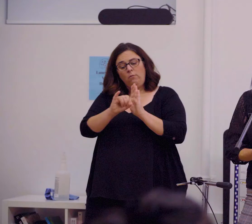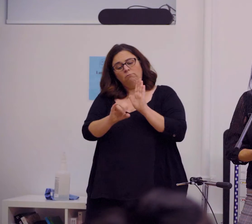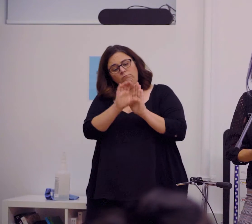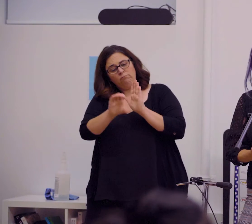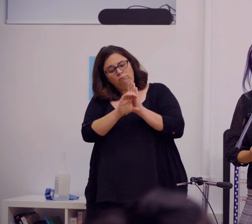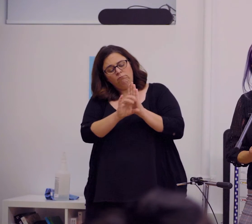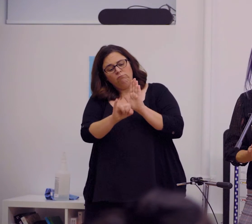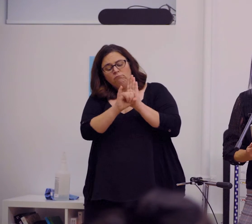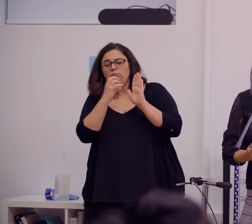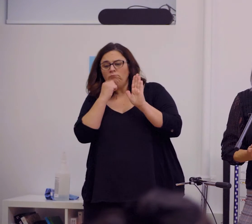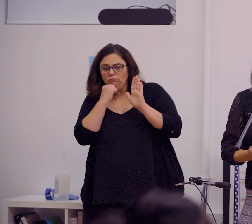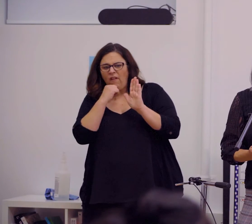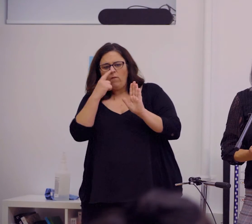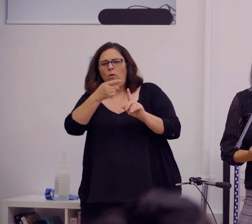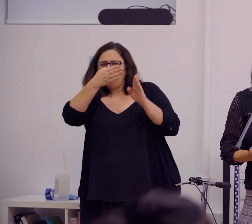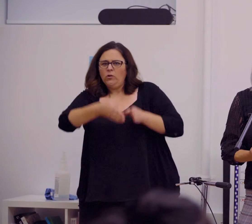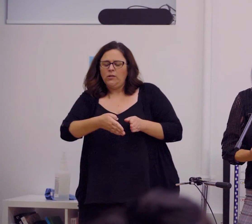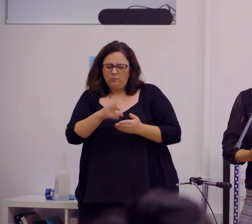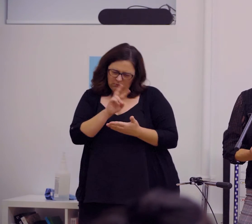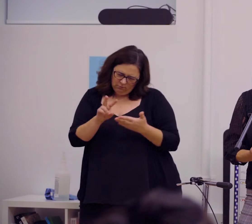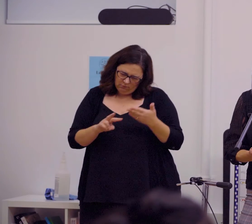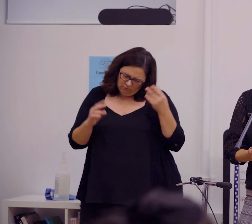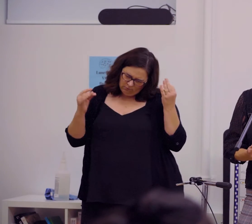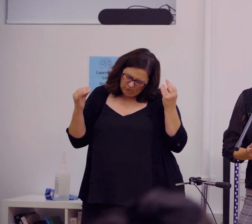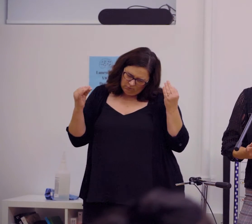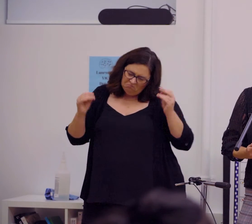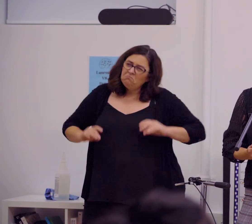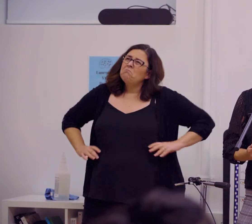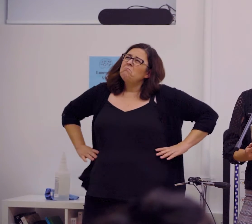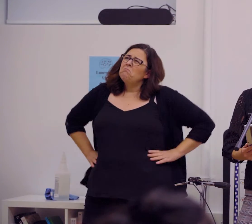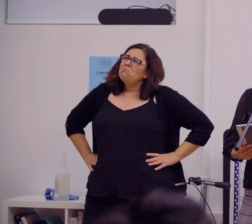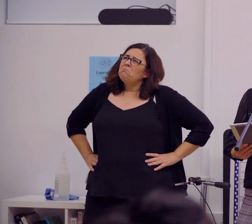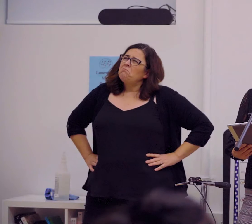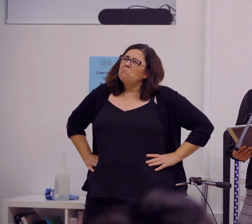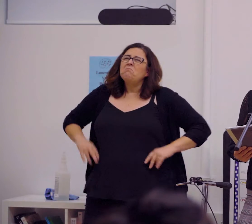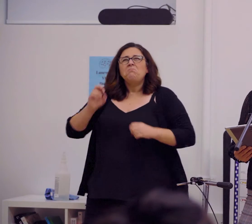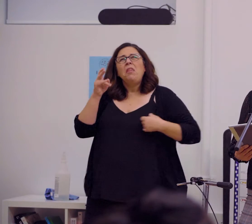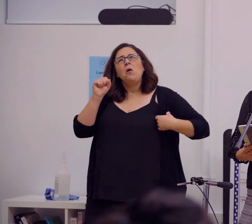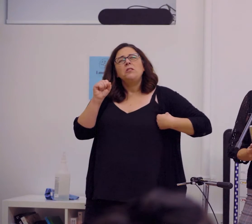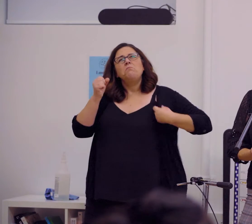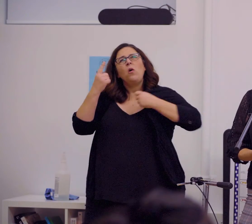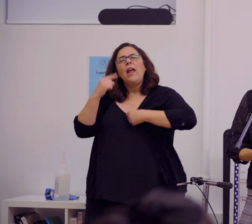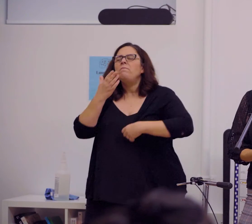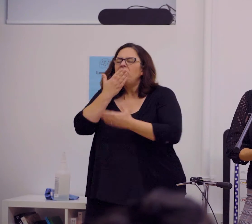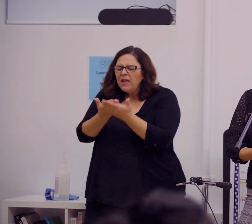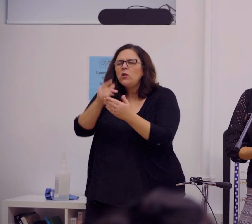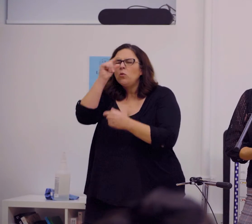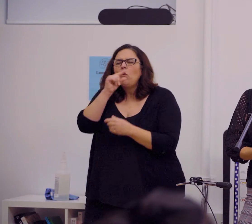individual. So I read those, I spent some time with them, I'm like, okay, ethos, I got it. Thank you, Google